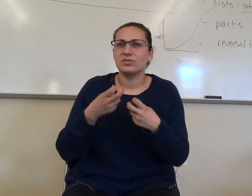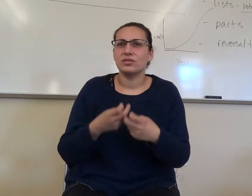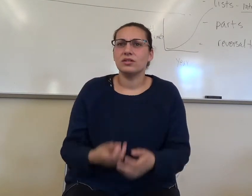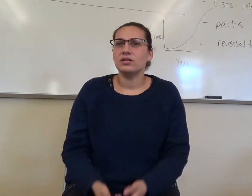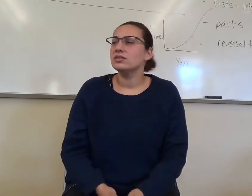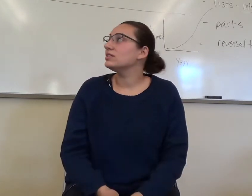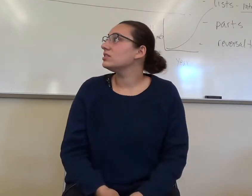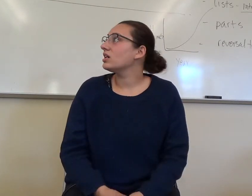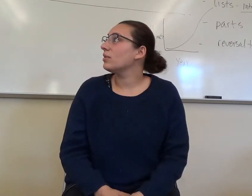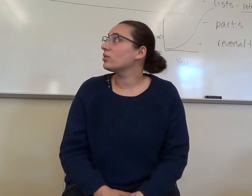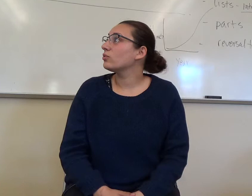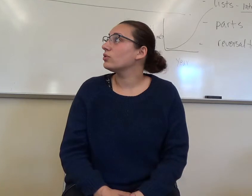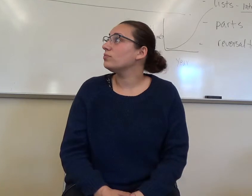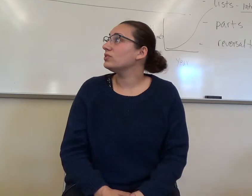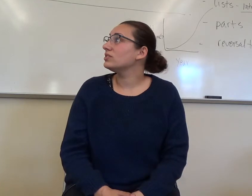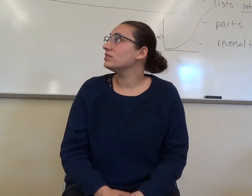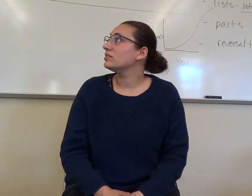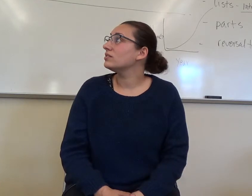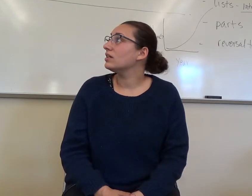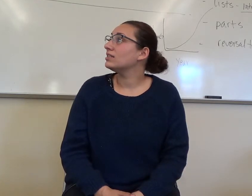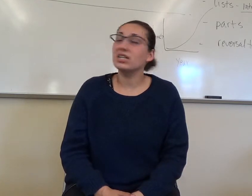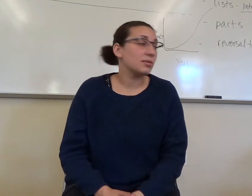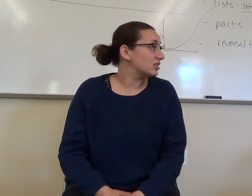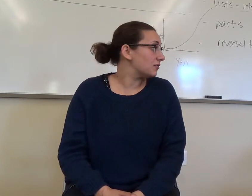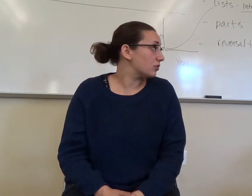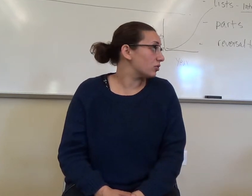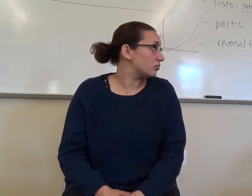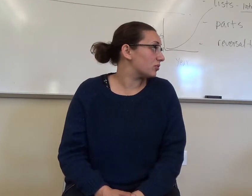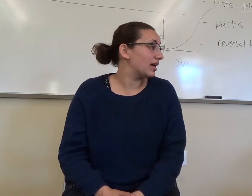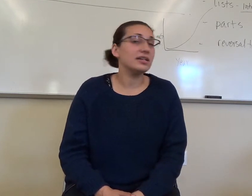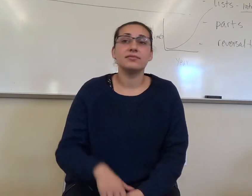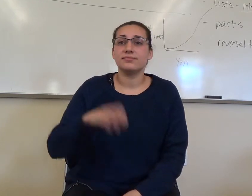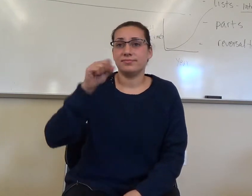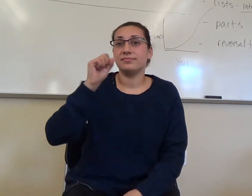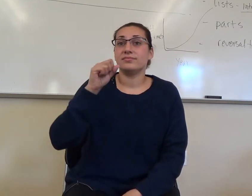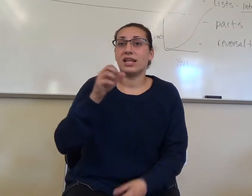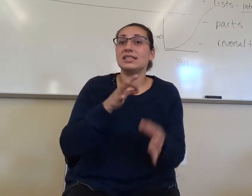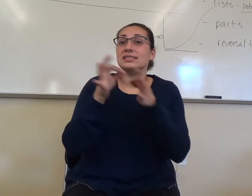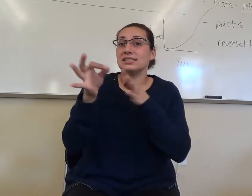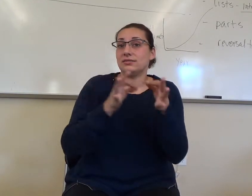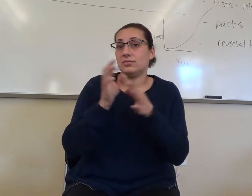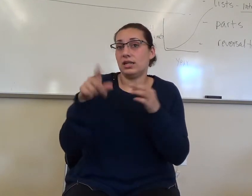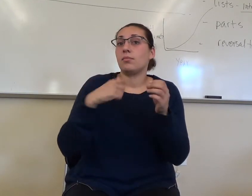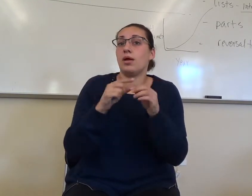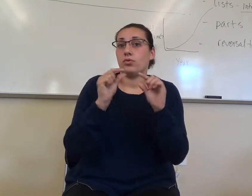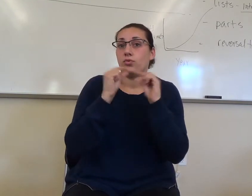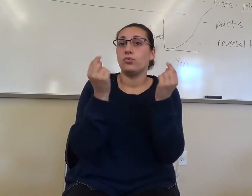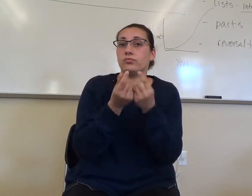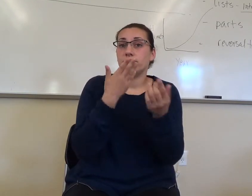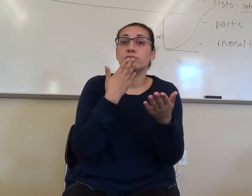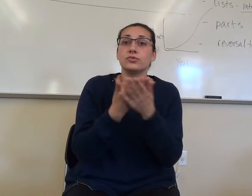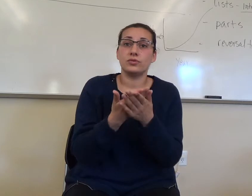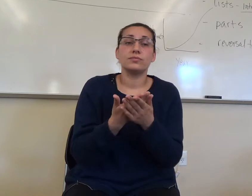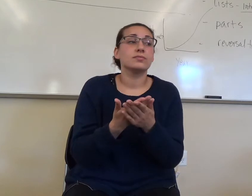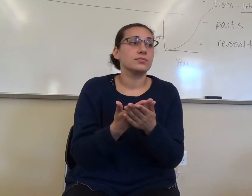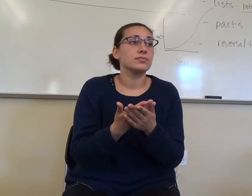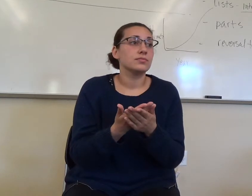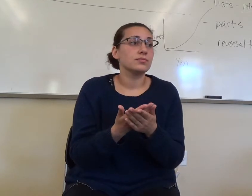tricky things Is it here talking about is- groups? What? Let's talk about different groups, It's right? about groups, that's good, okay. This is, yeah, there's something